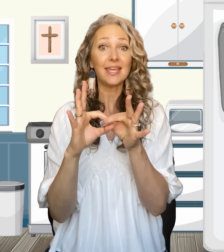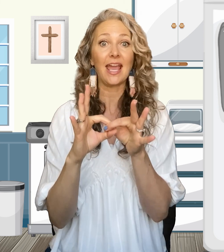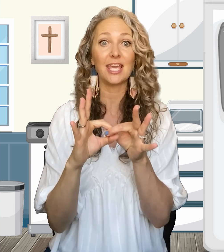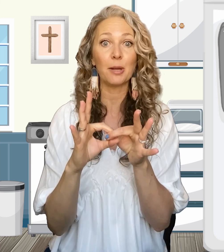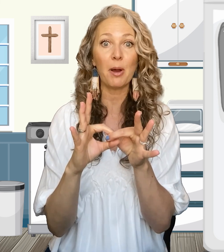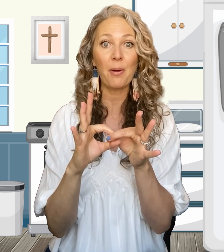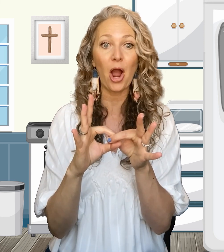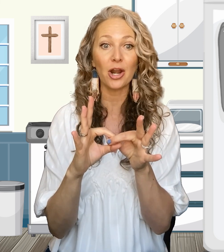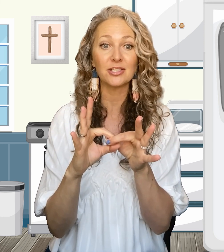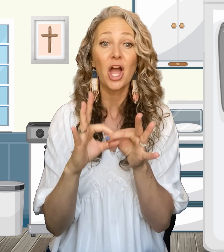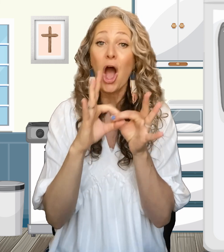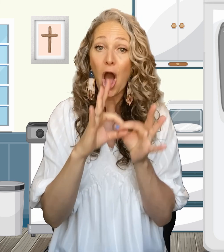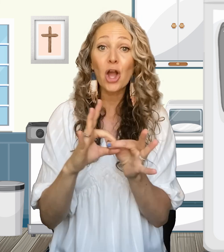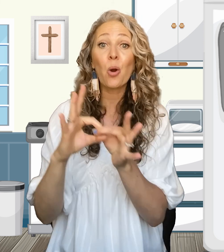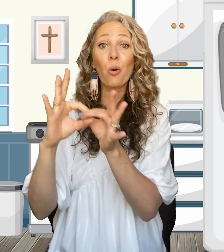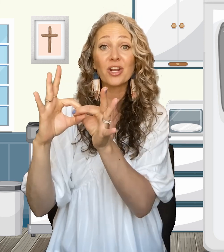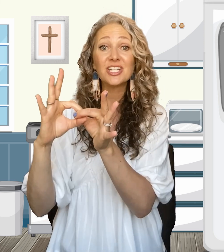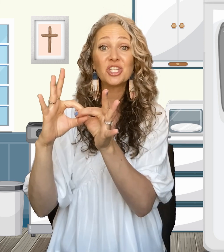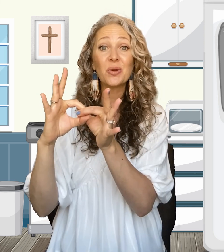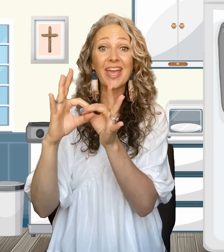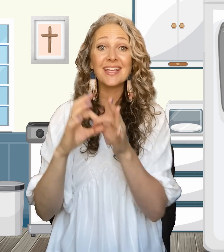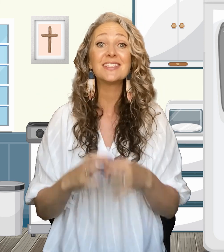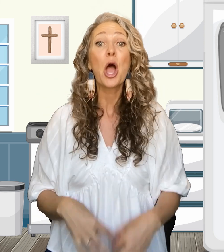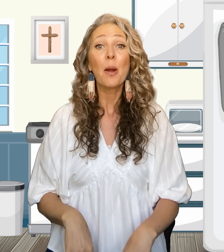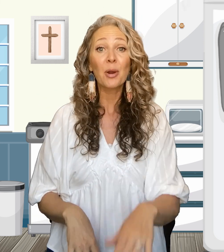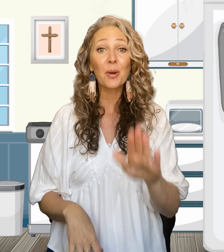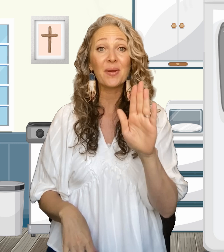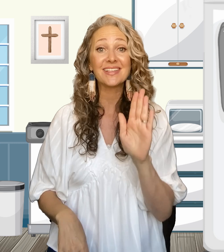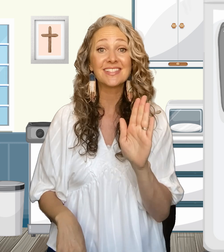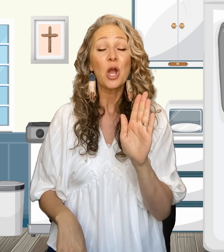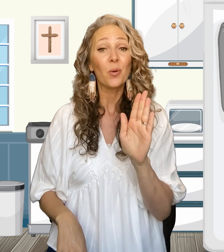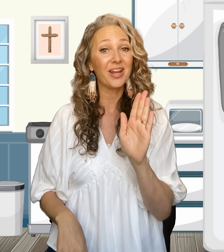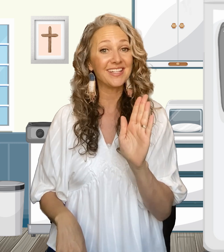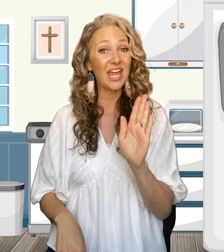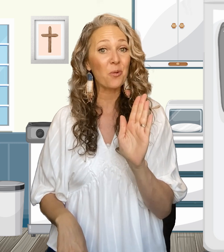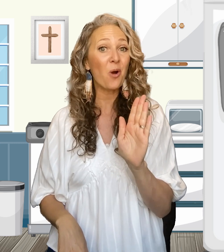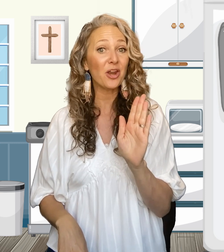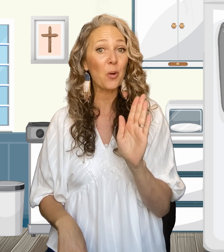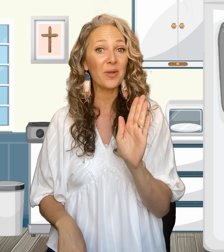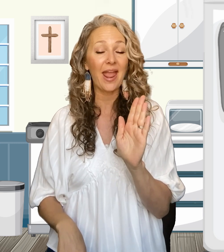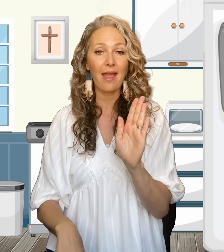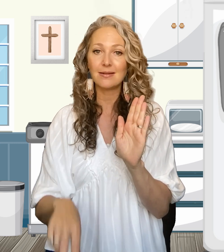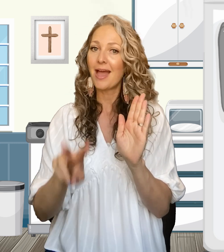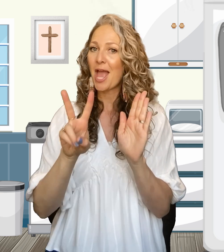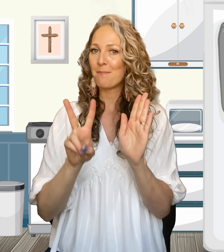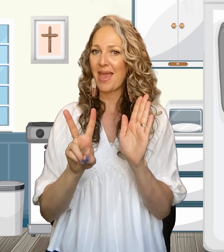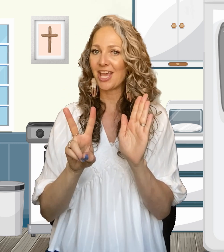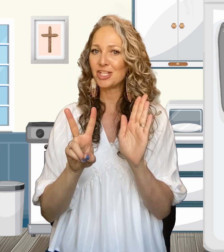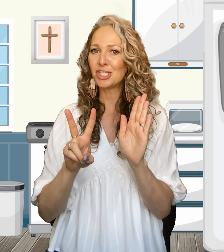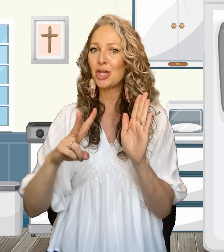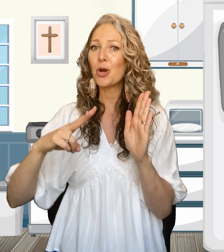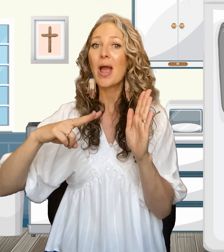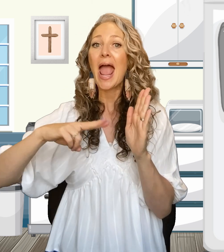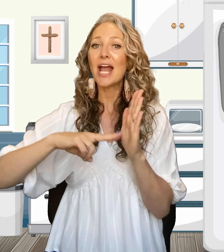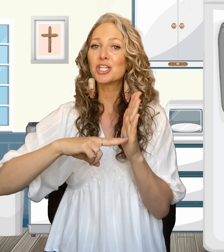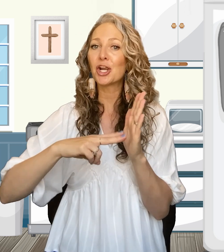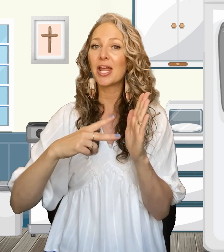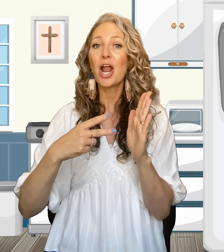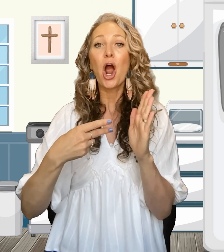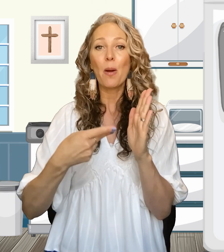get them apart. According to his purpose. We're going to take one open hand, make a two, and turn it back